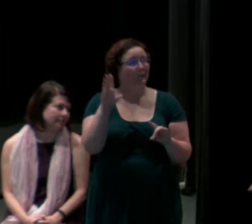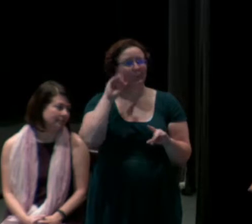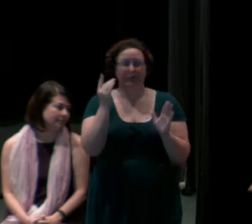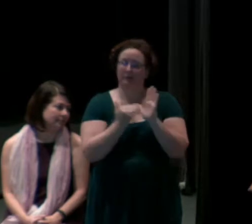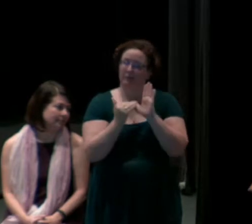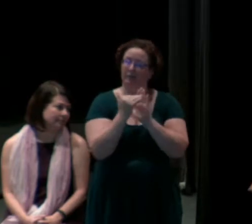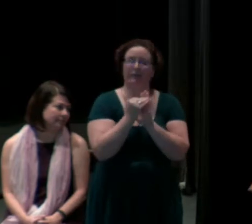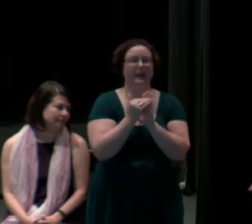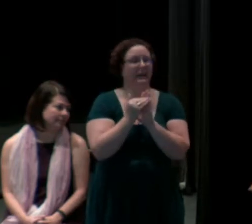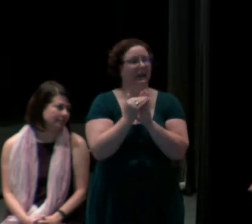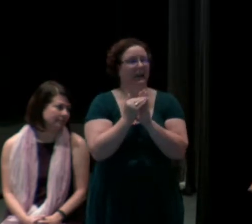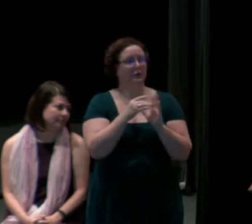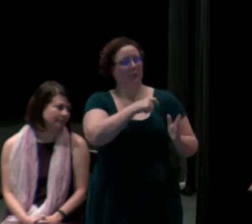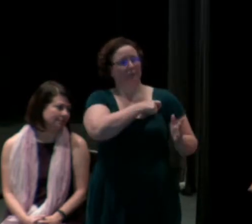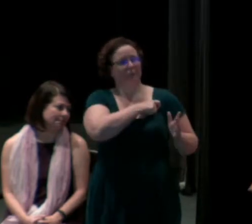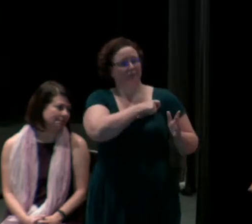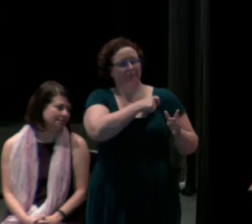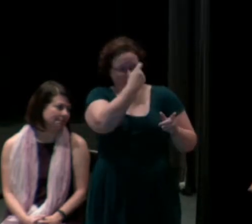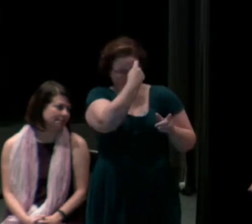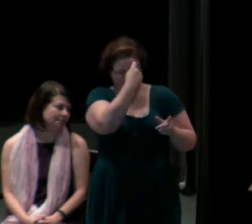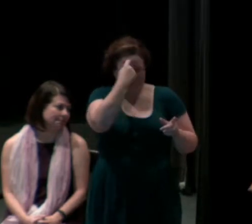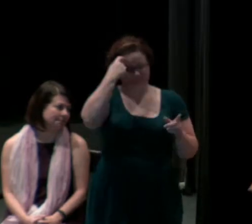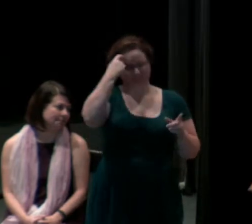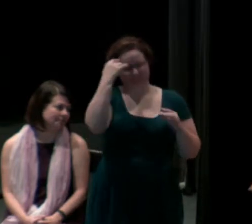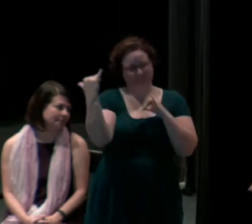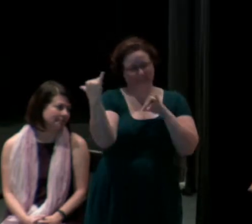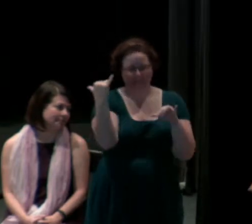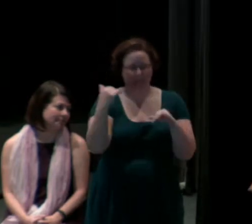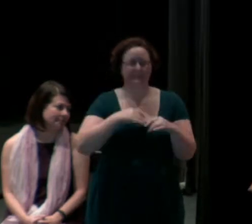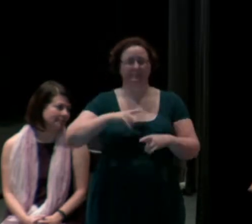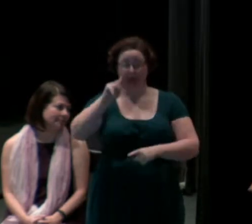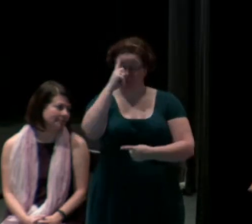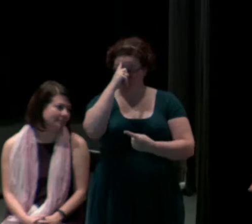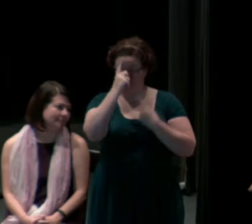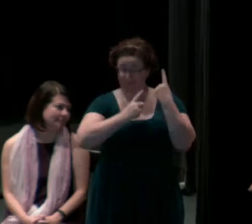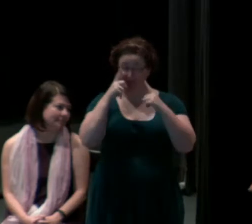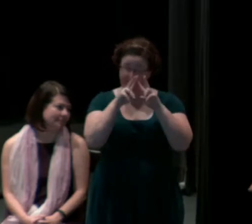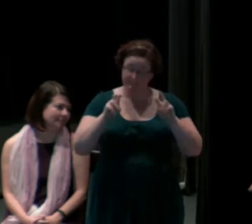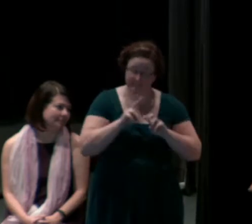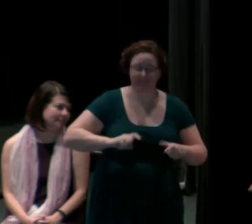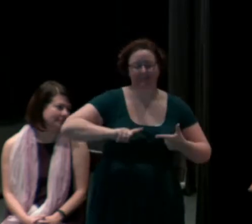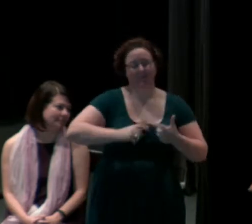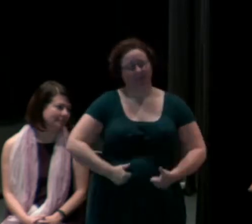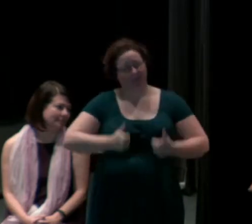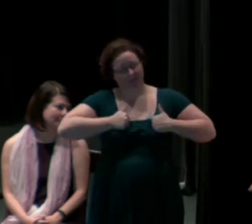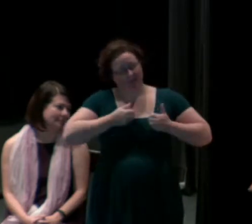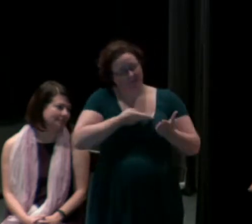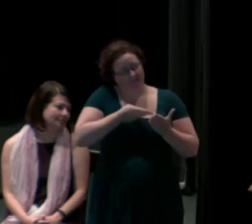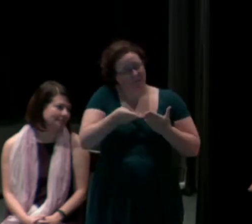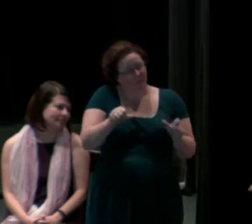that too will be inscribed on our hearts. To think deeply, live honorably, and